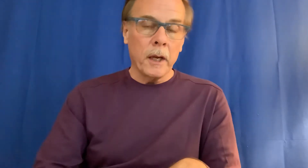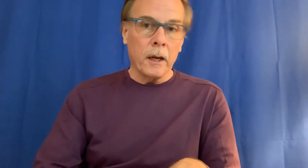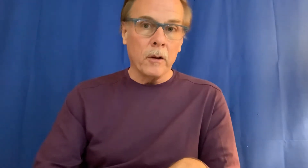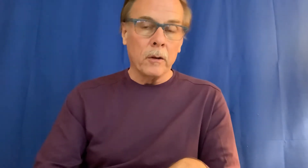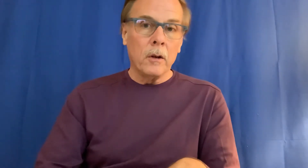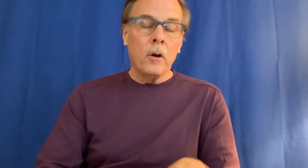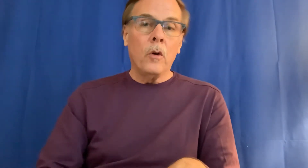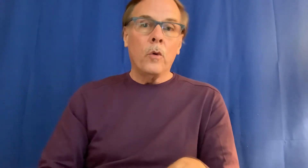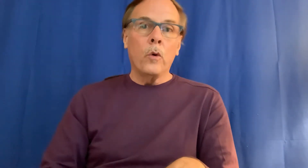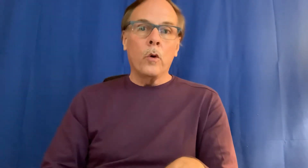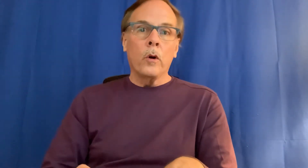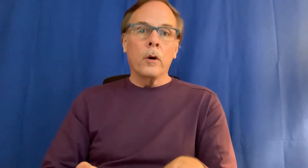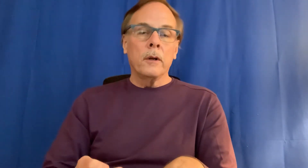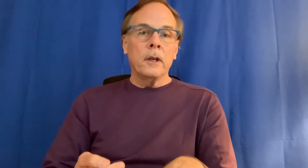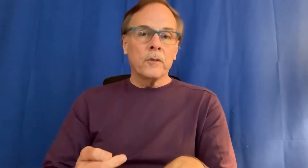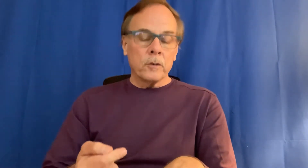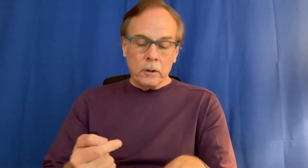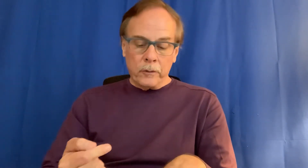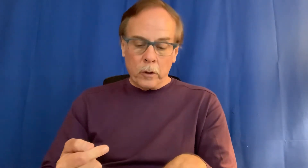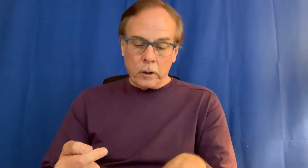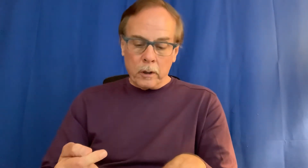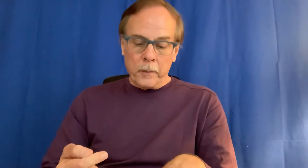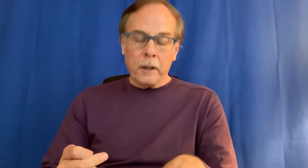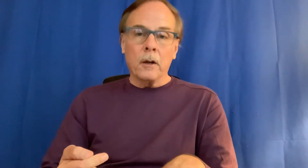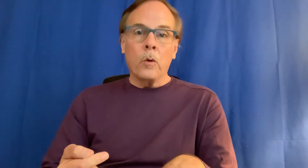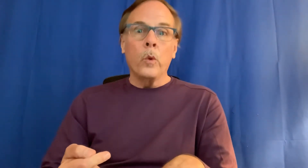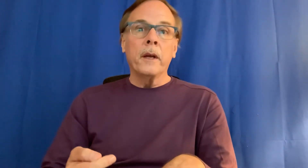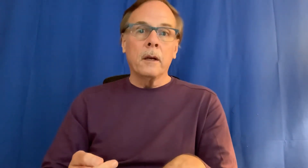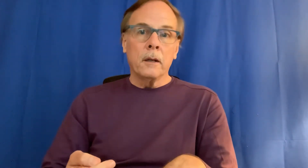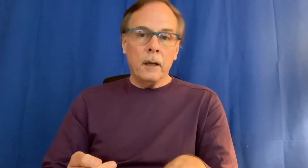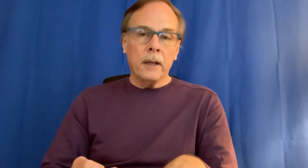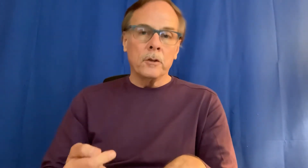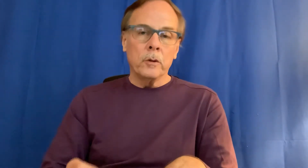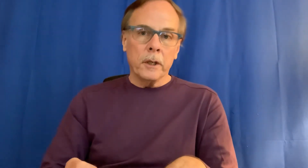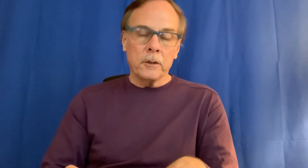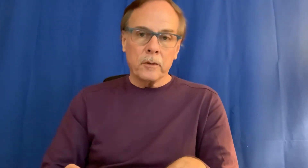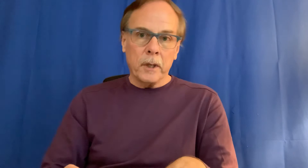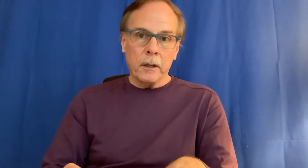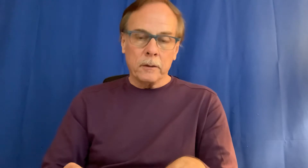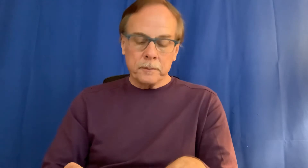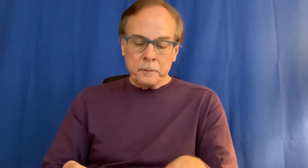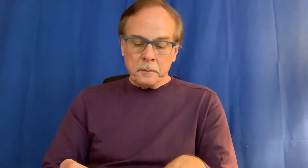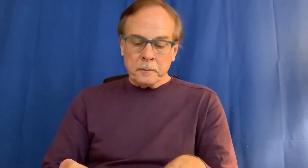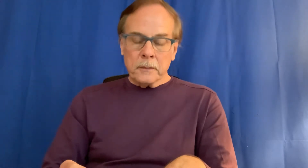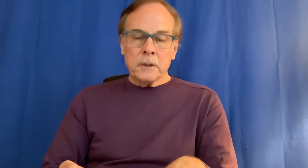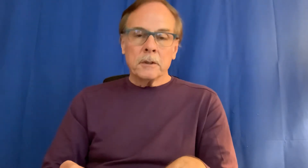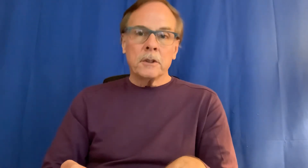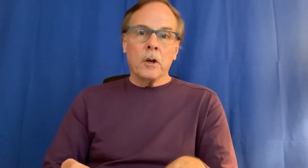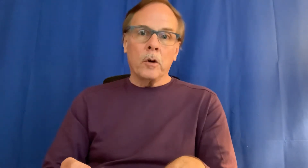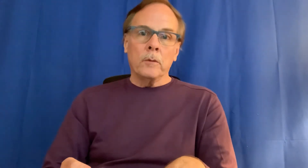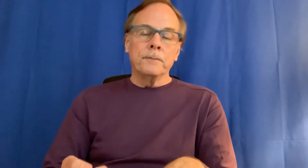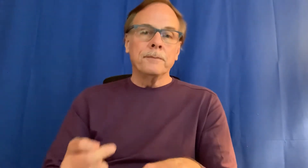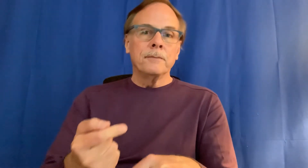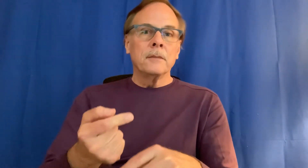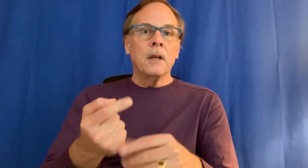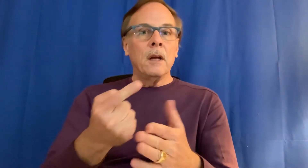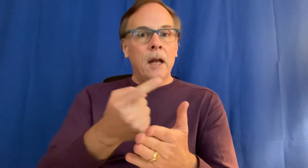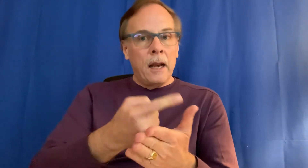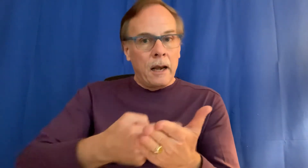now, or if you're talking about a week and 2 days from now. So